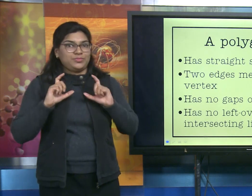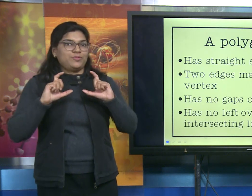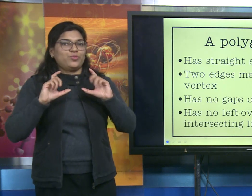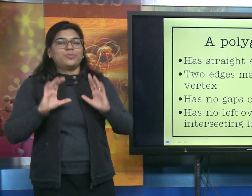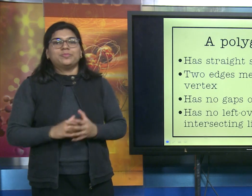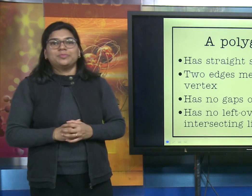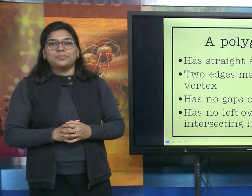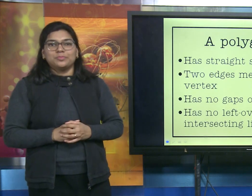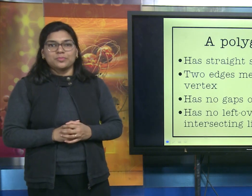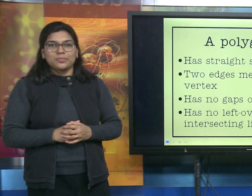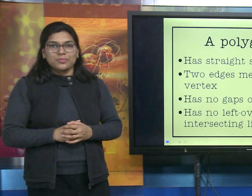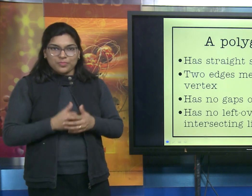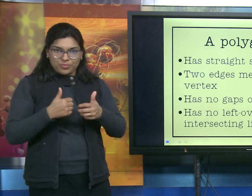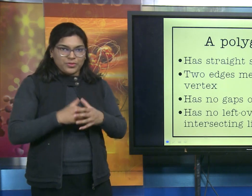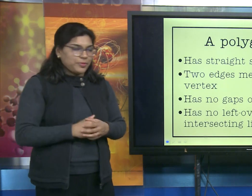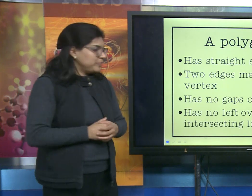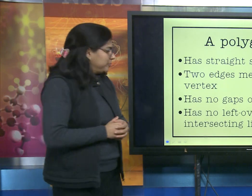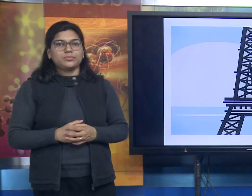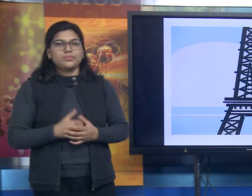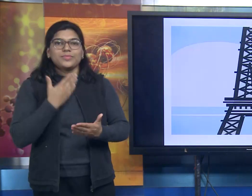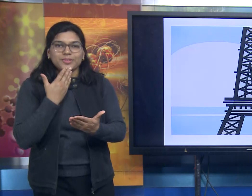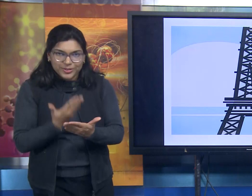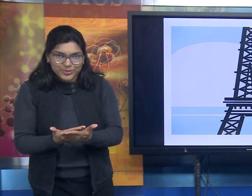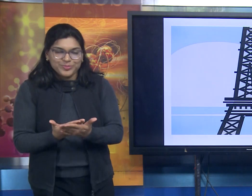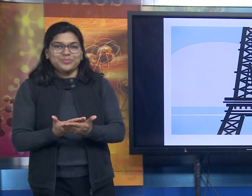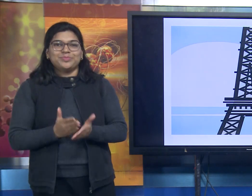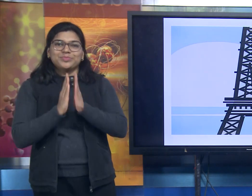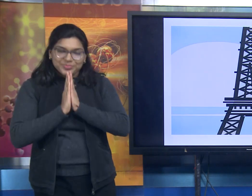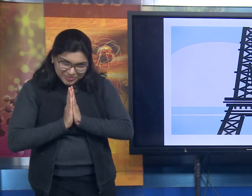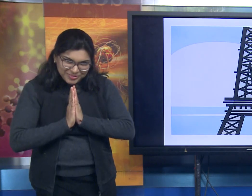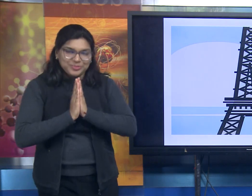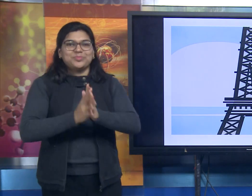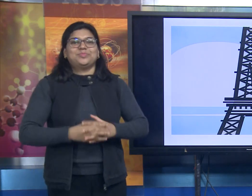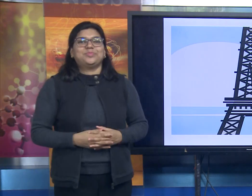carefully also, that is also important. Thank you and namaskar.